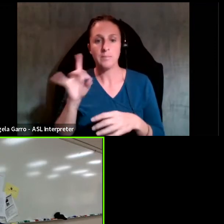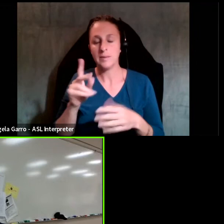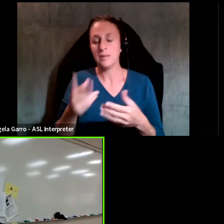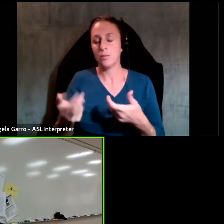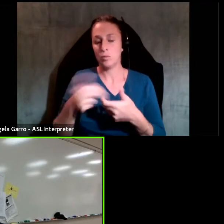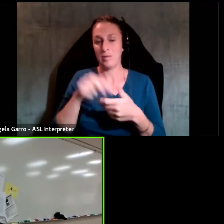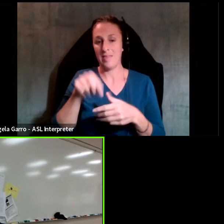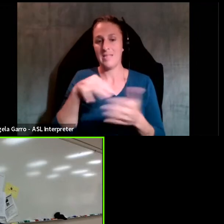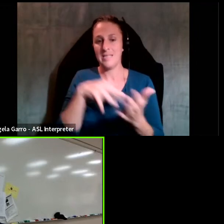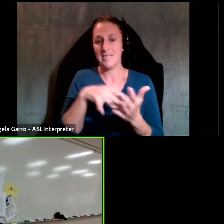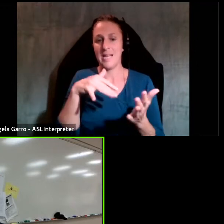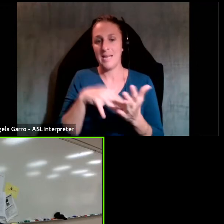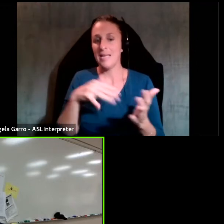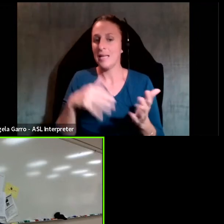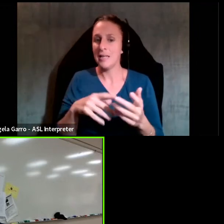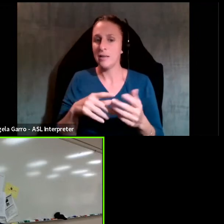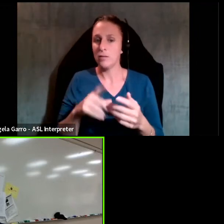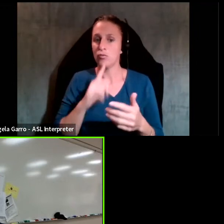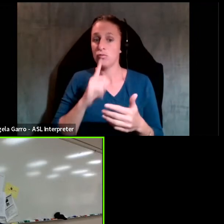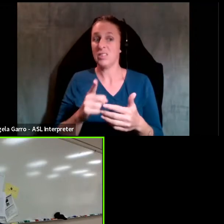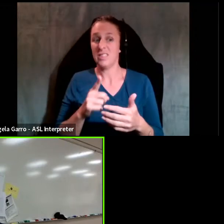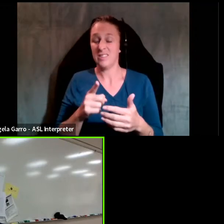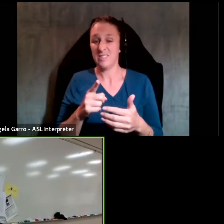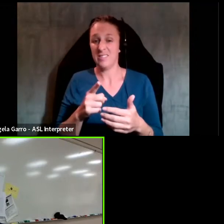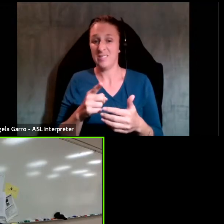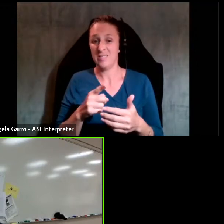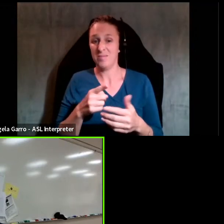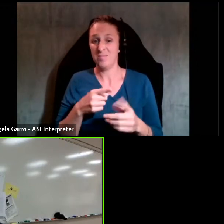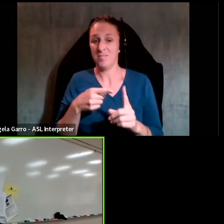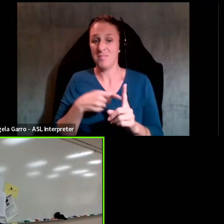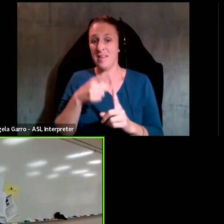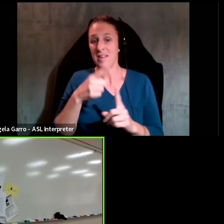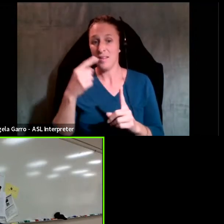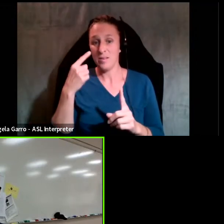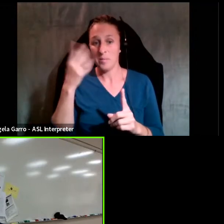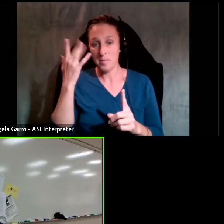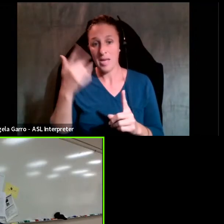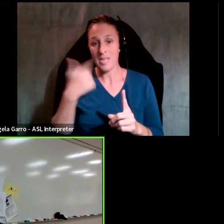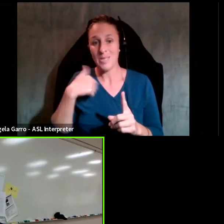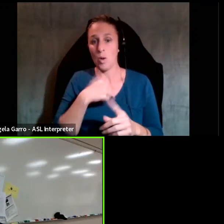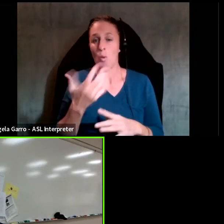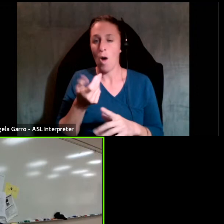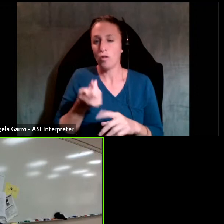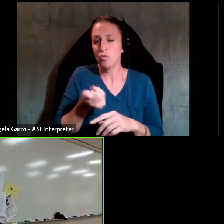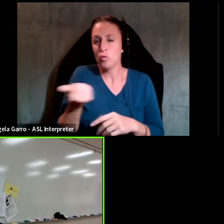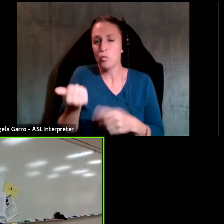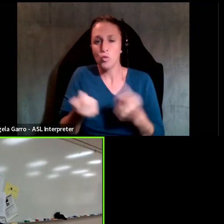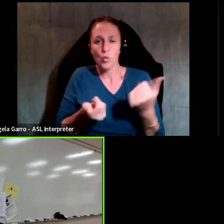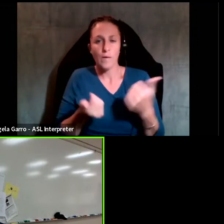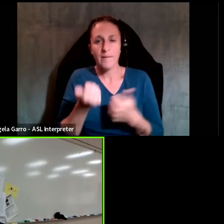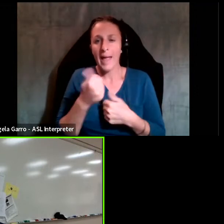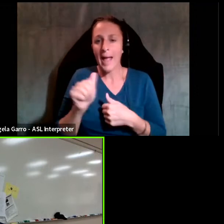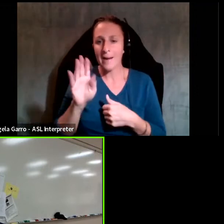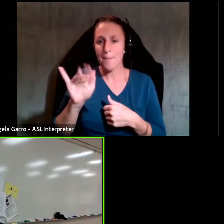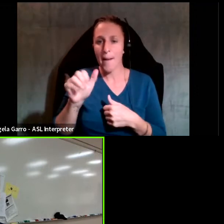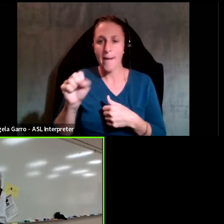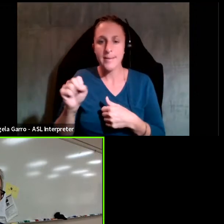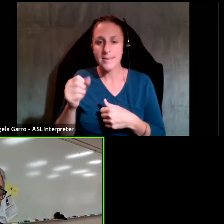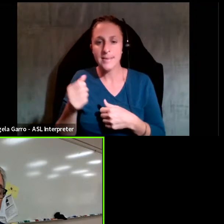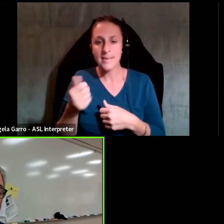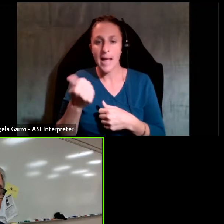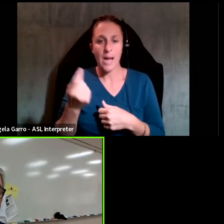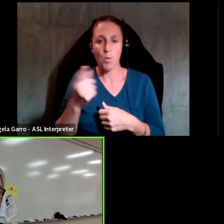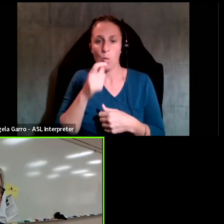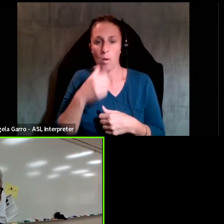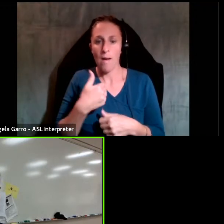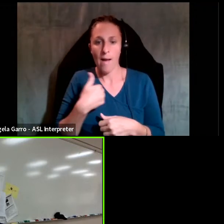study primarily because we want to remove any bias that anybody would have with just